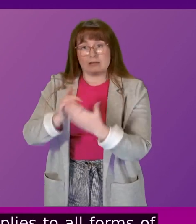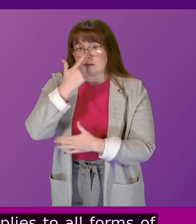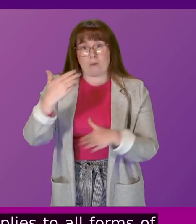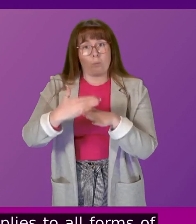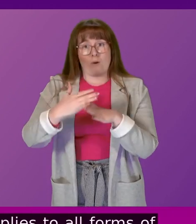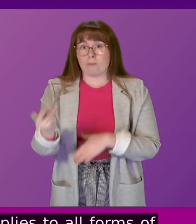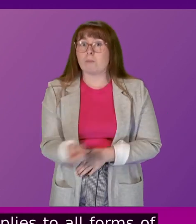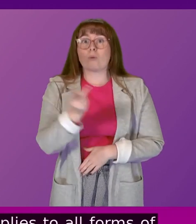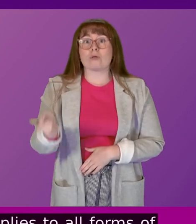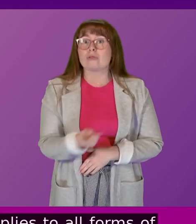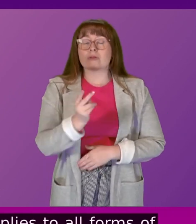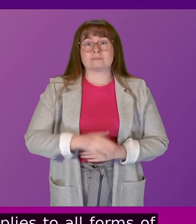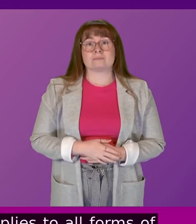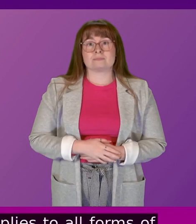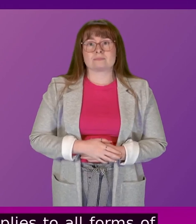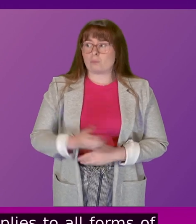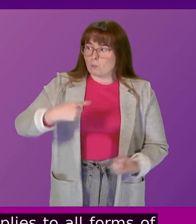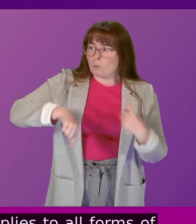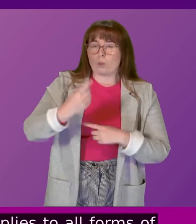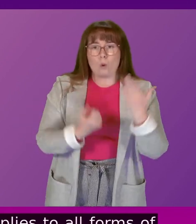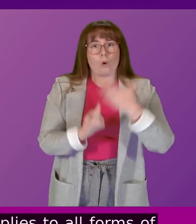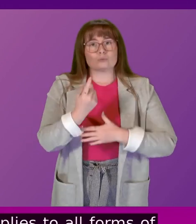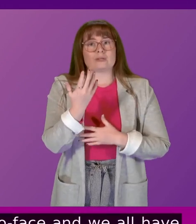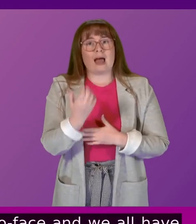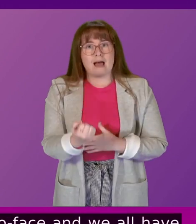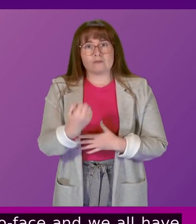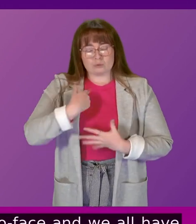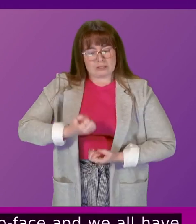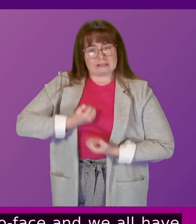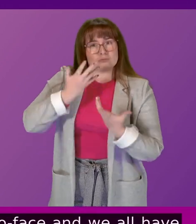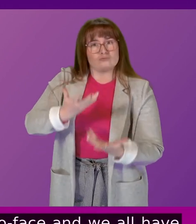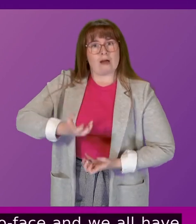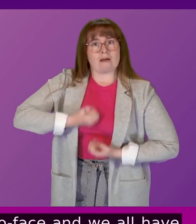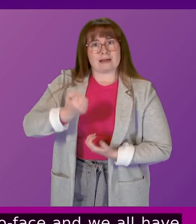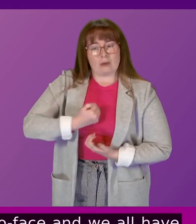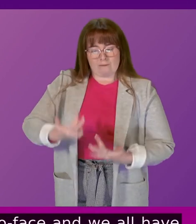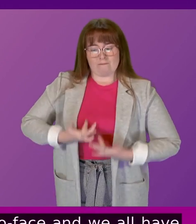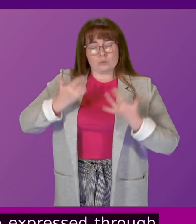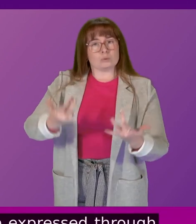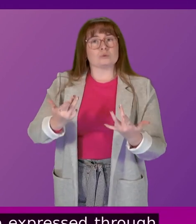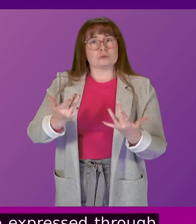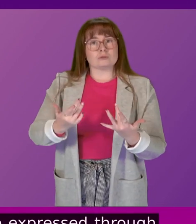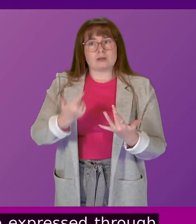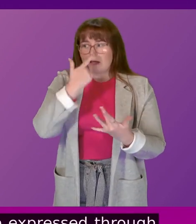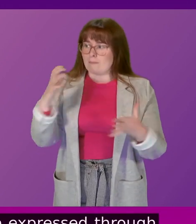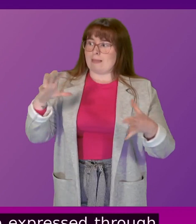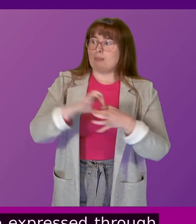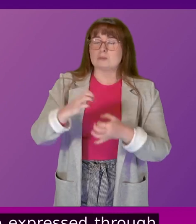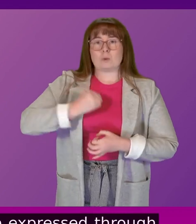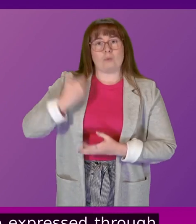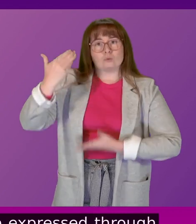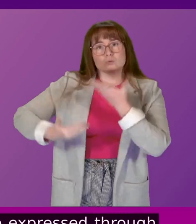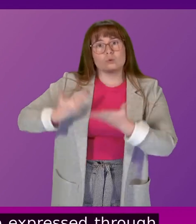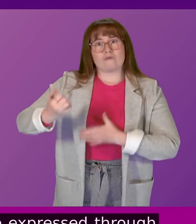And we all have an opportunity to make what we express through whichever platforms part of our tapestry, our